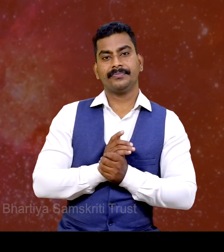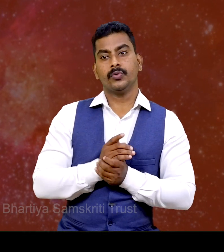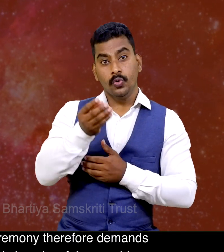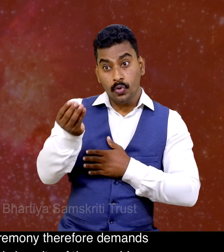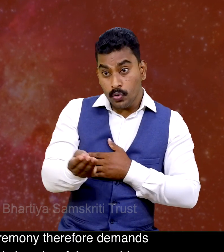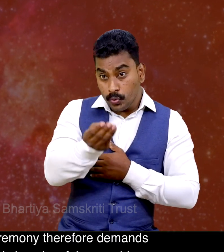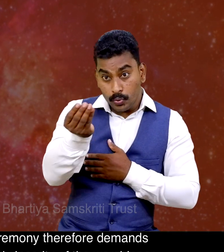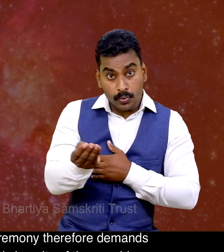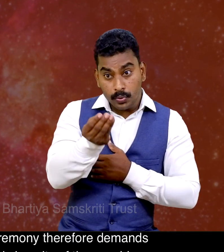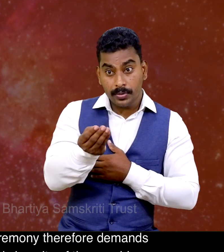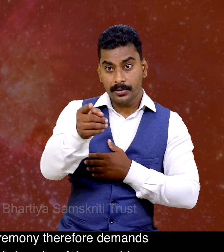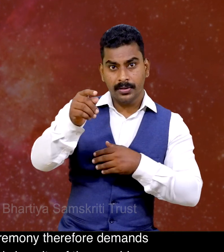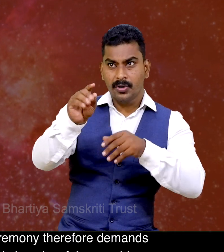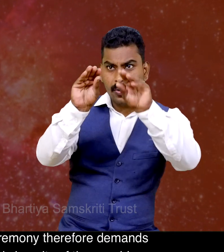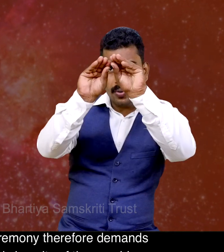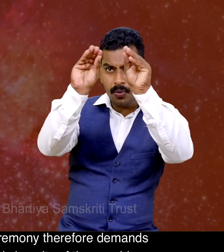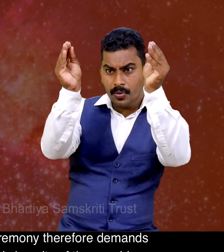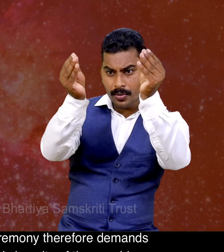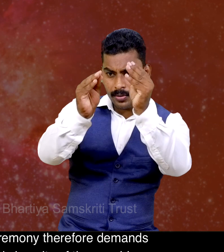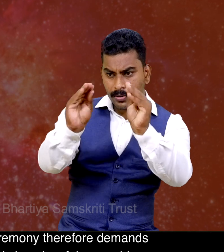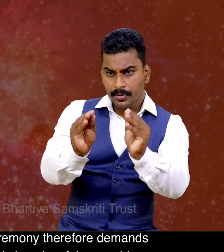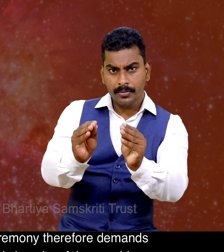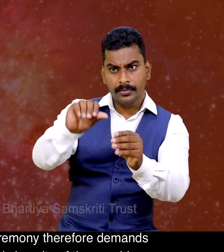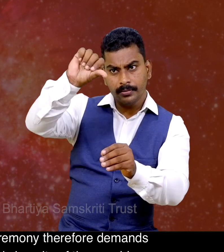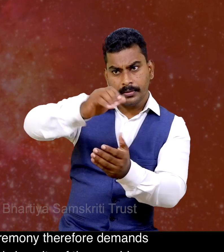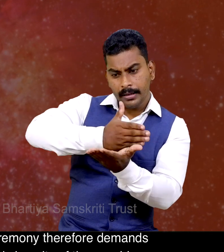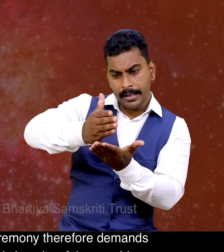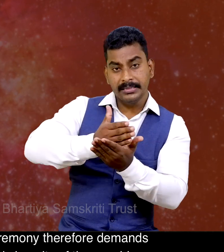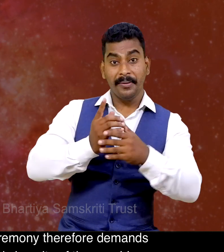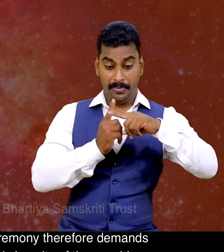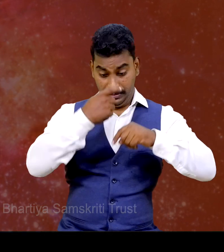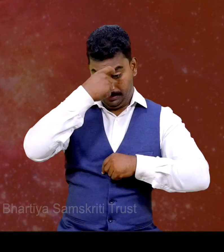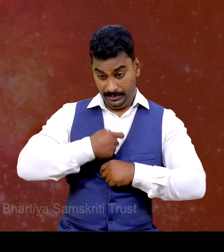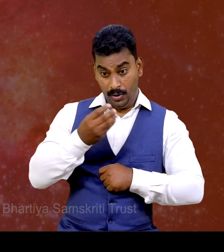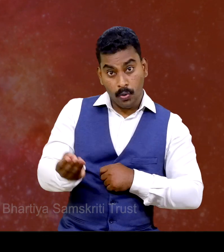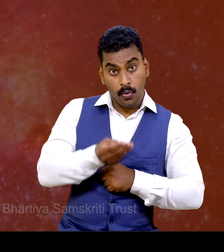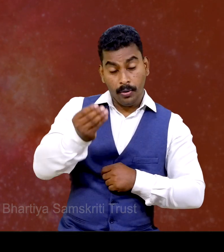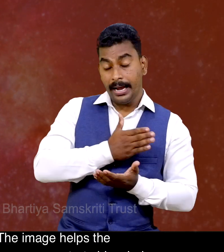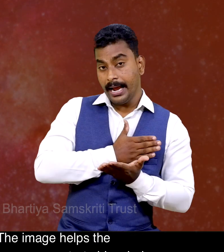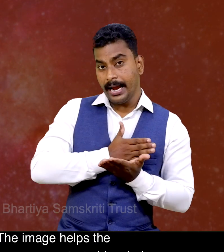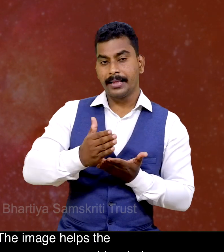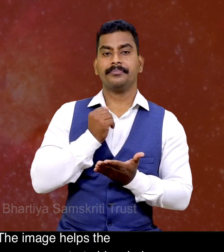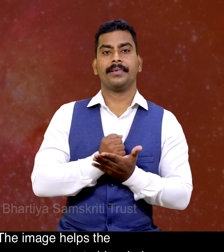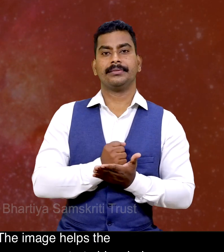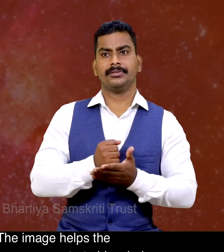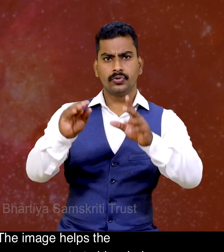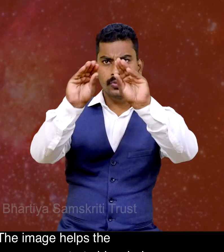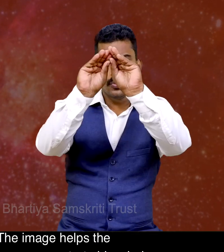The ceremony therefore demands purity and sincerity of the worshipper. The image helps the